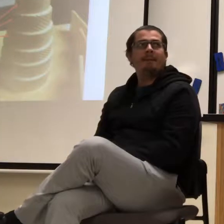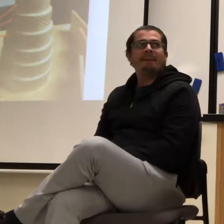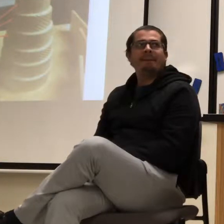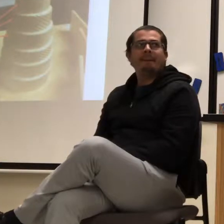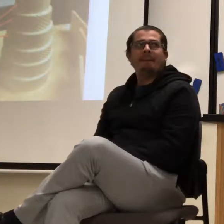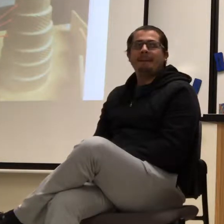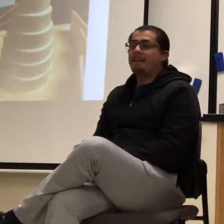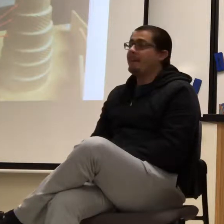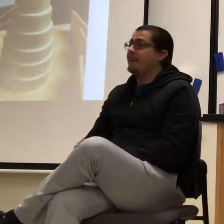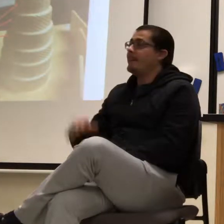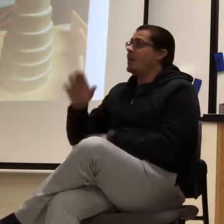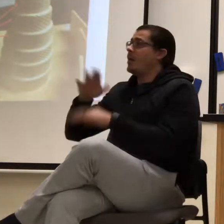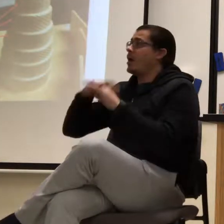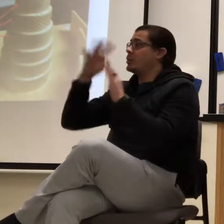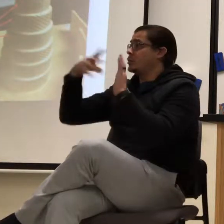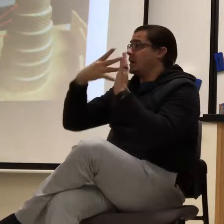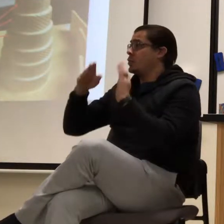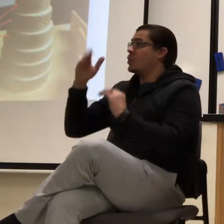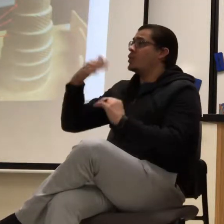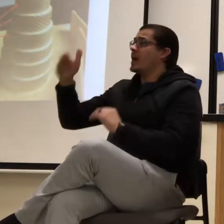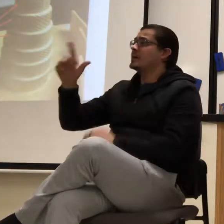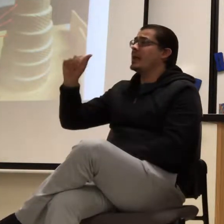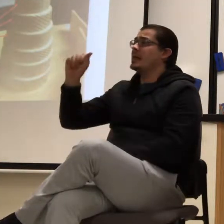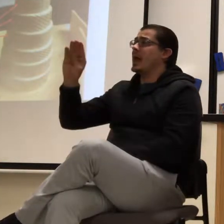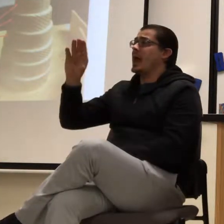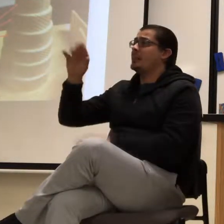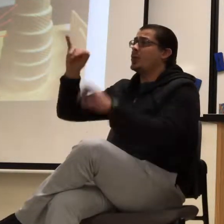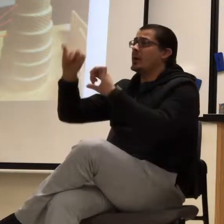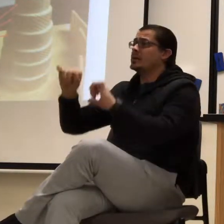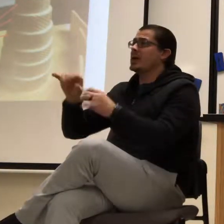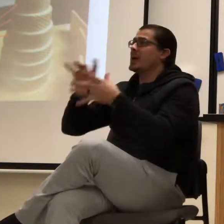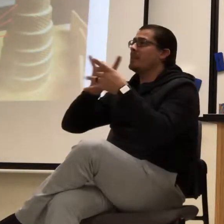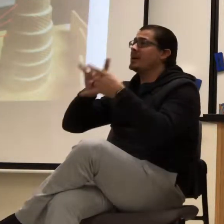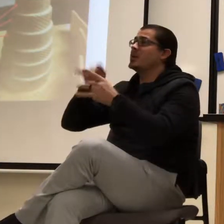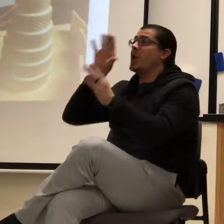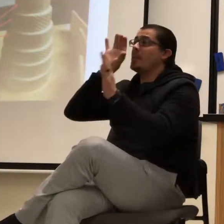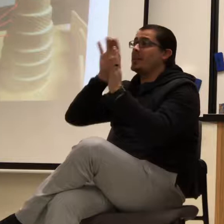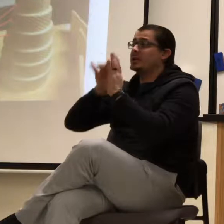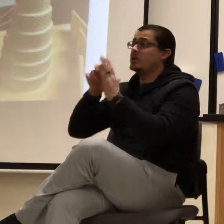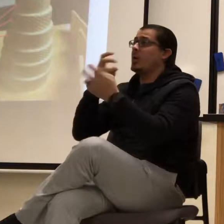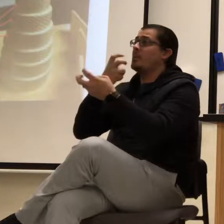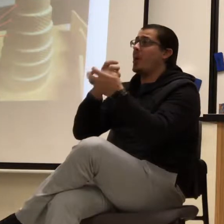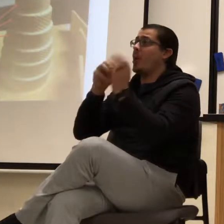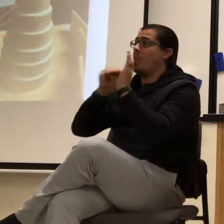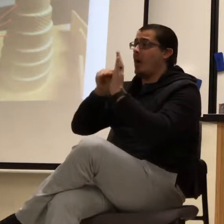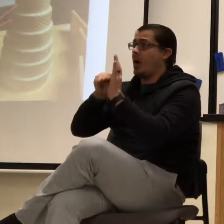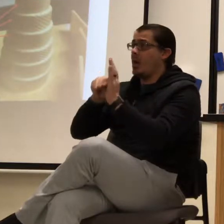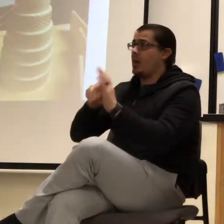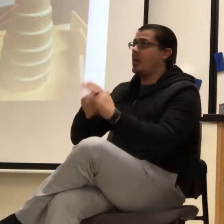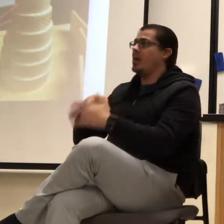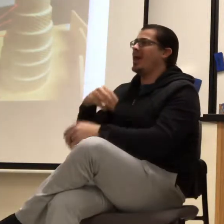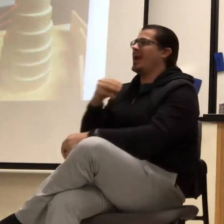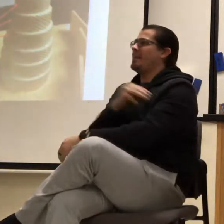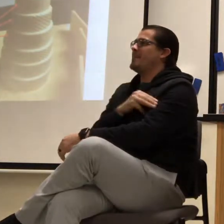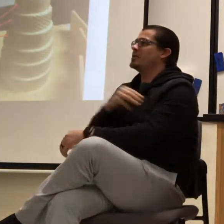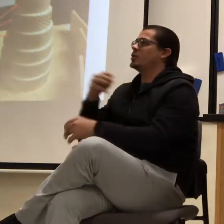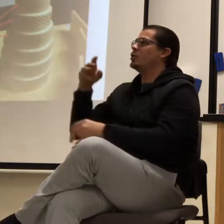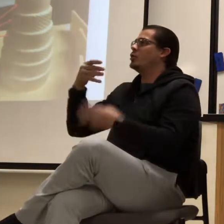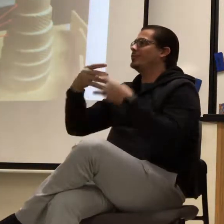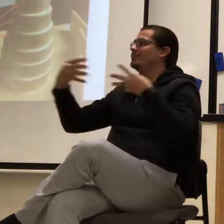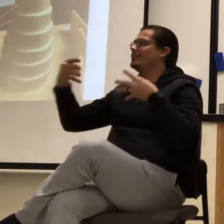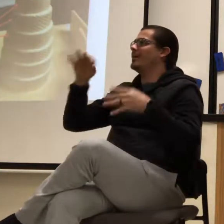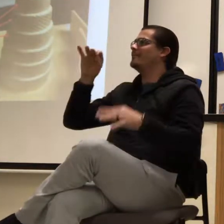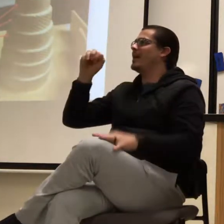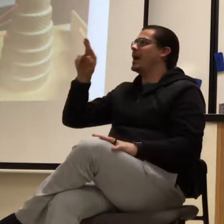If you look on your schedule, your next lab quiz is based on pictures of our bone models and muscle fiber models. And so I've